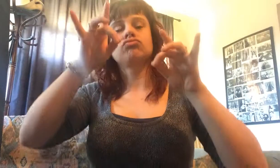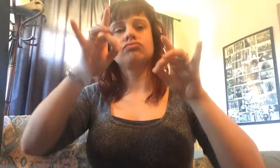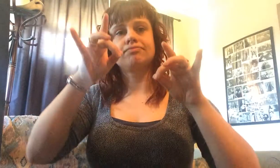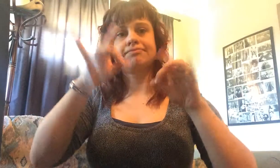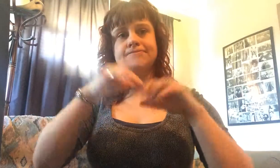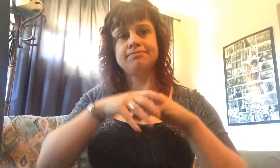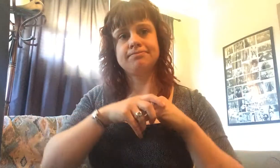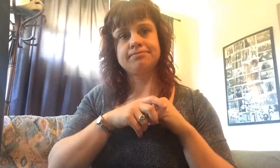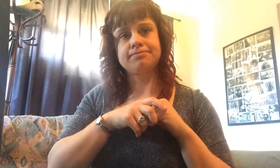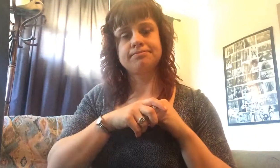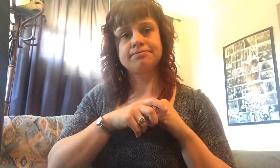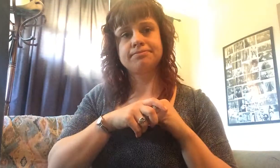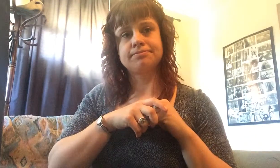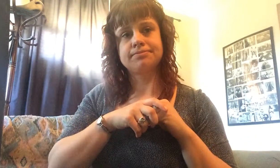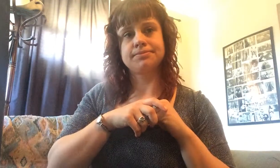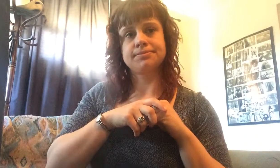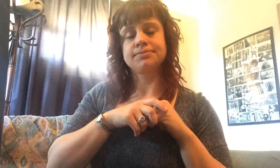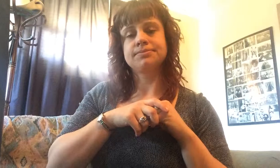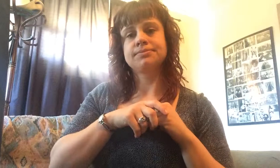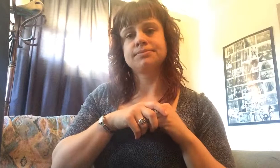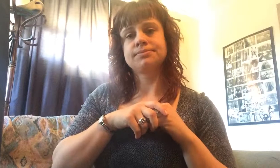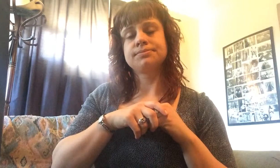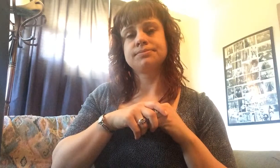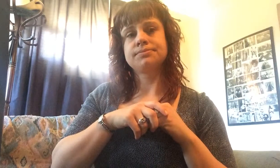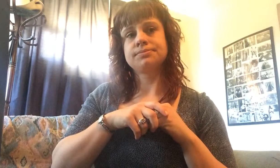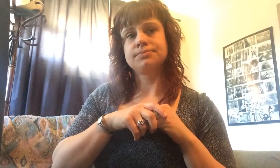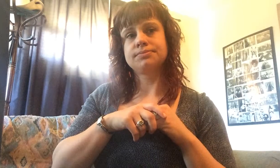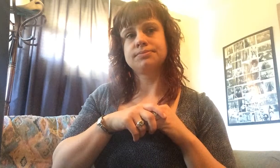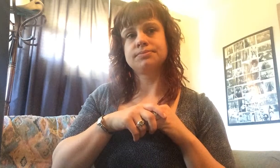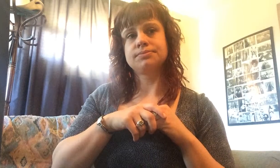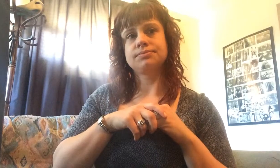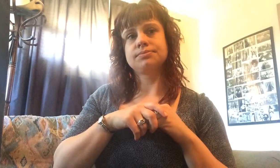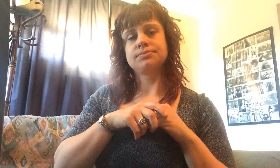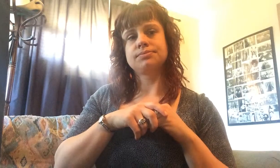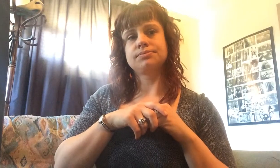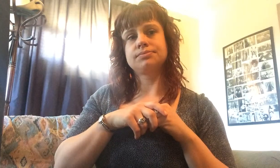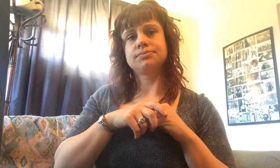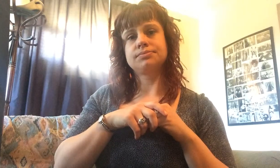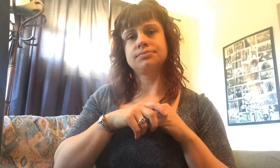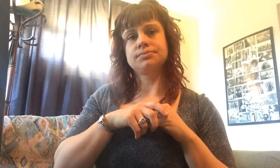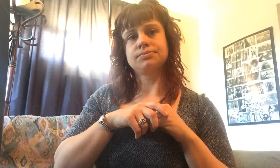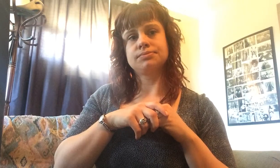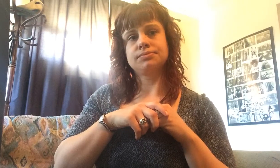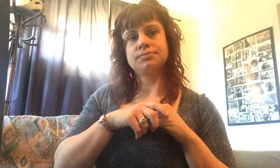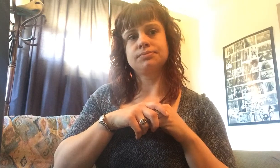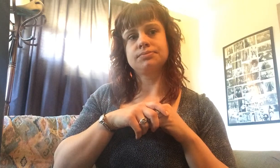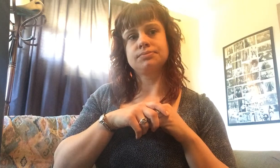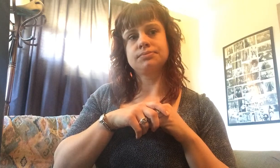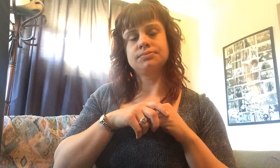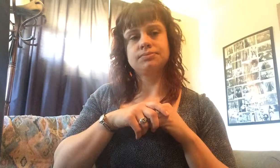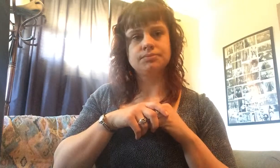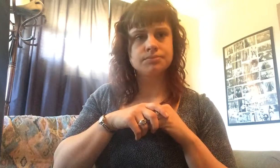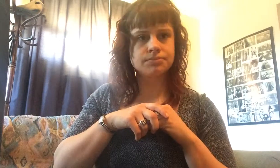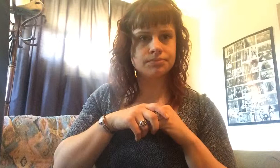So now we have to discuss the three phases of the cardiac cycle The three phases of the